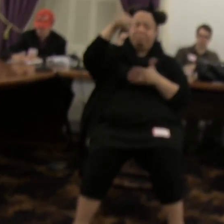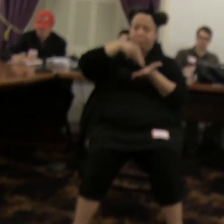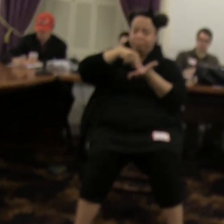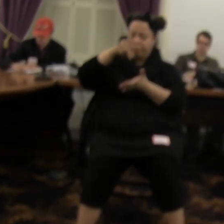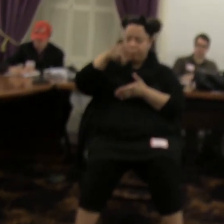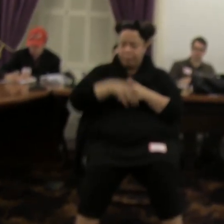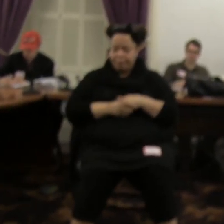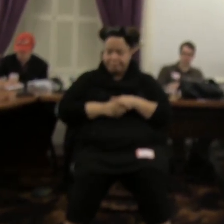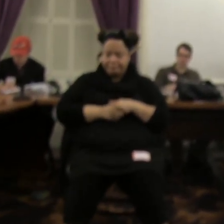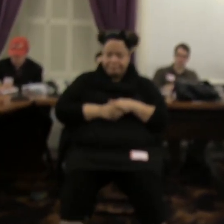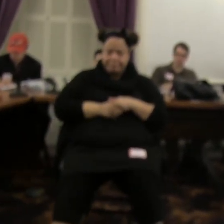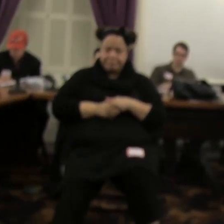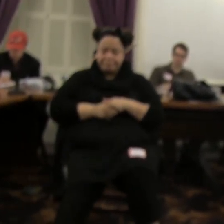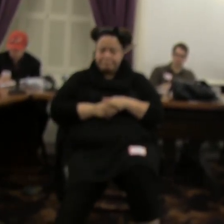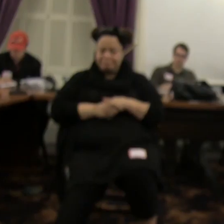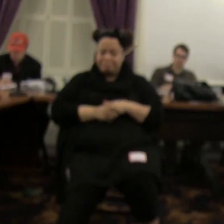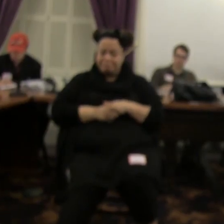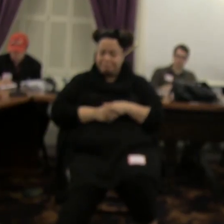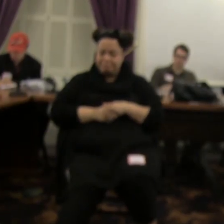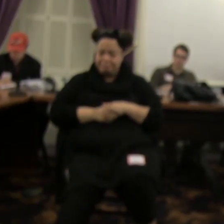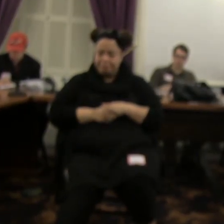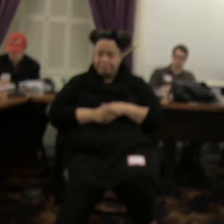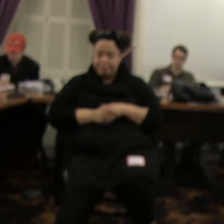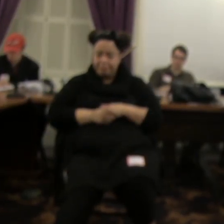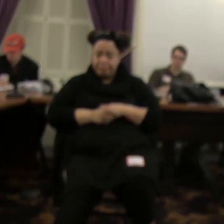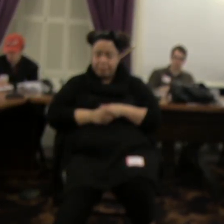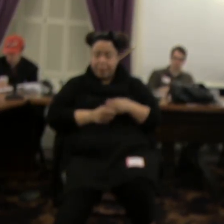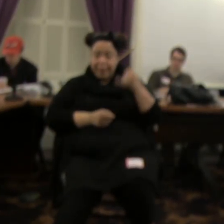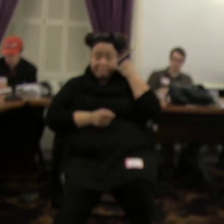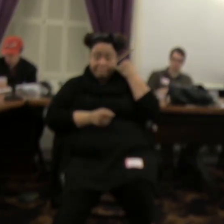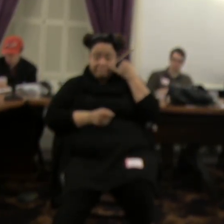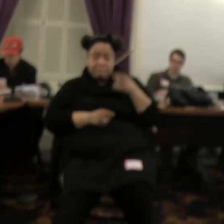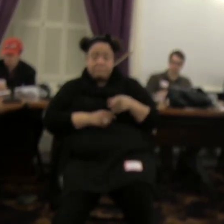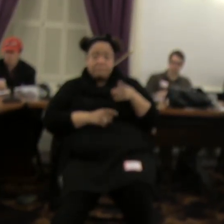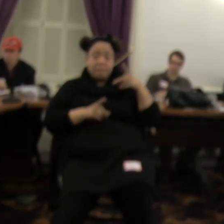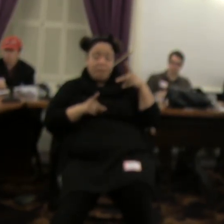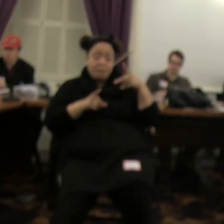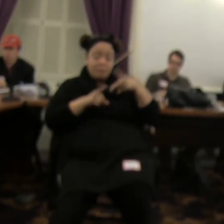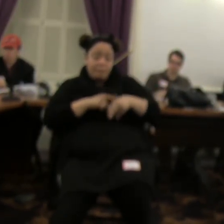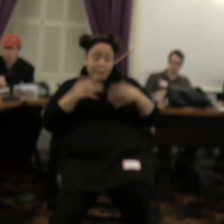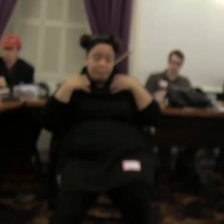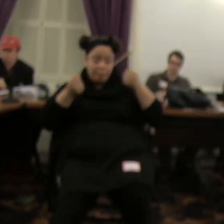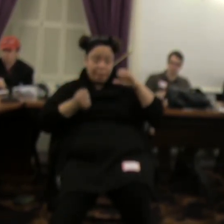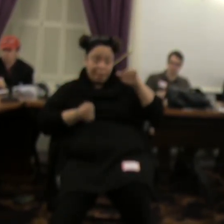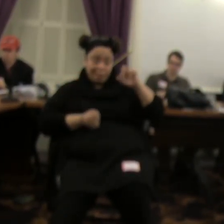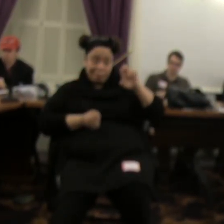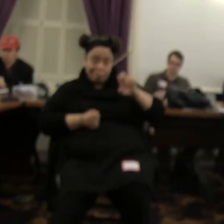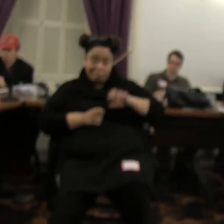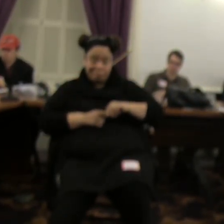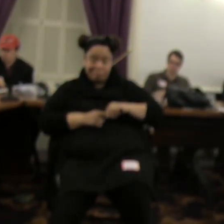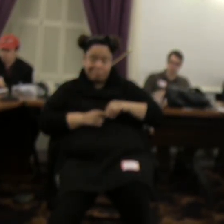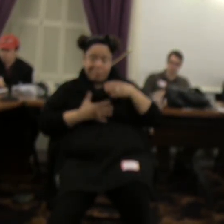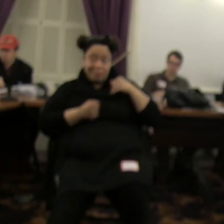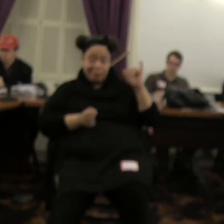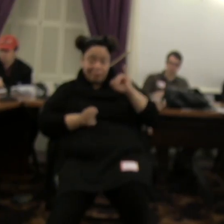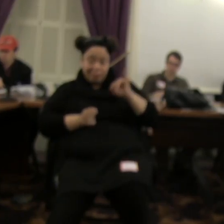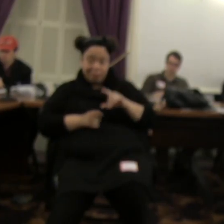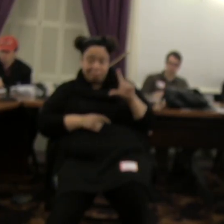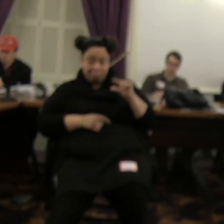just harder to get around if you don't have a car, and then you're more socially isolated. Another camera in the back